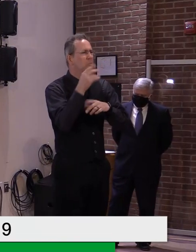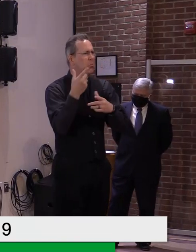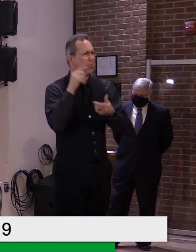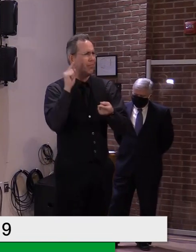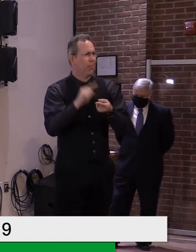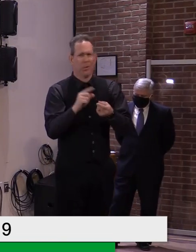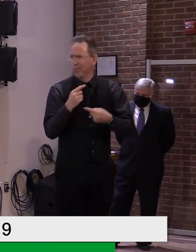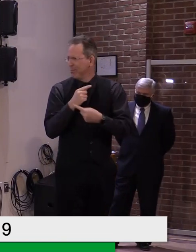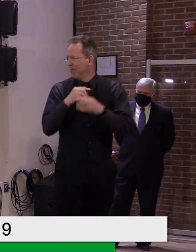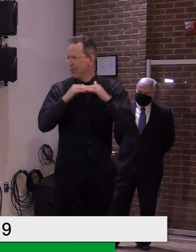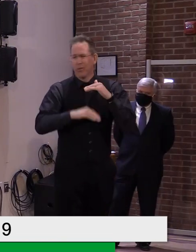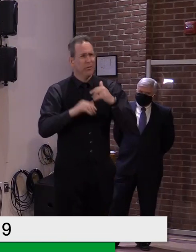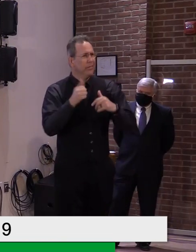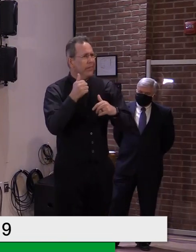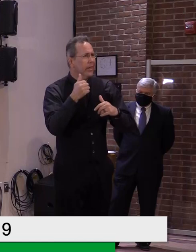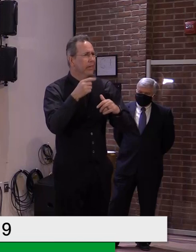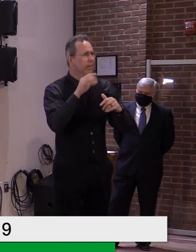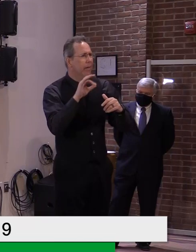is introduced.